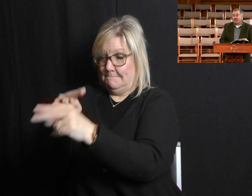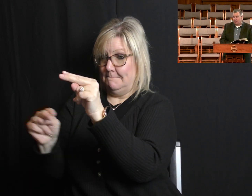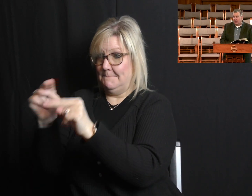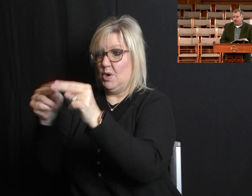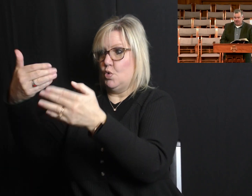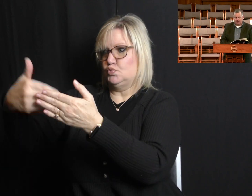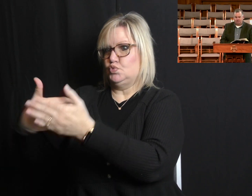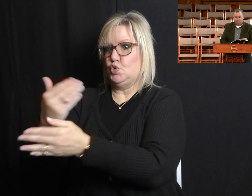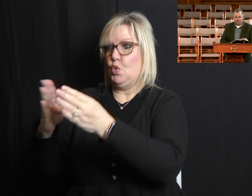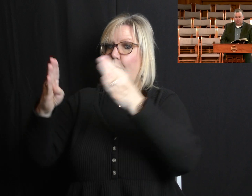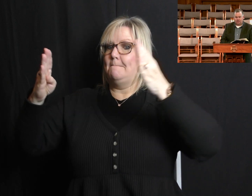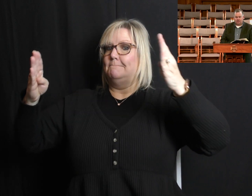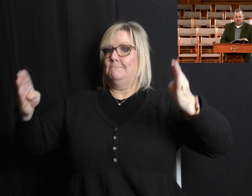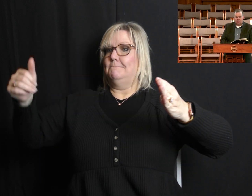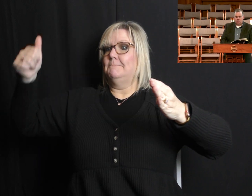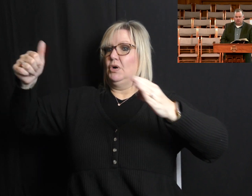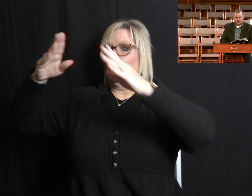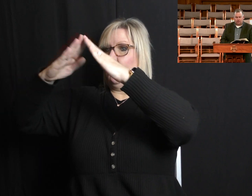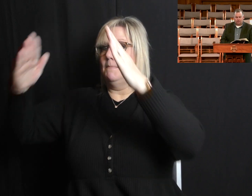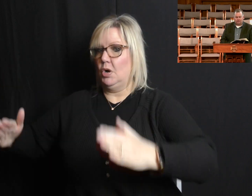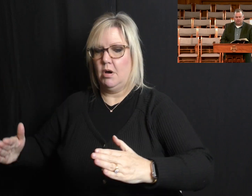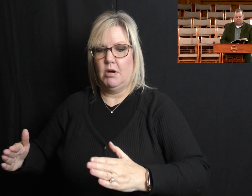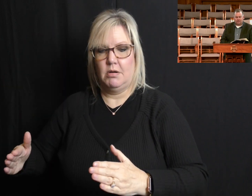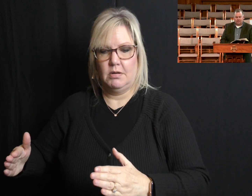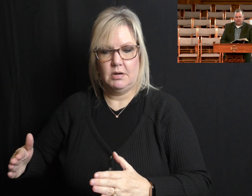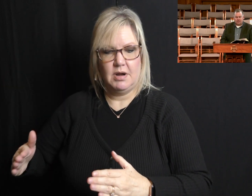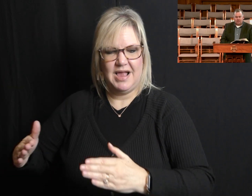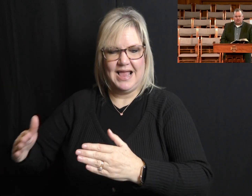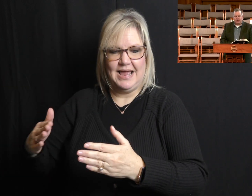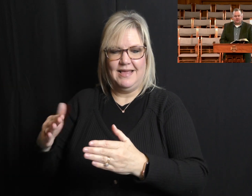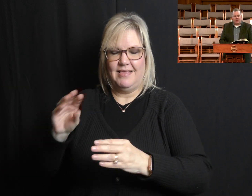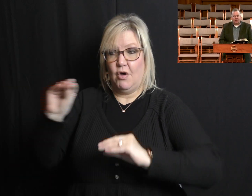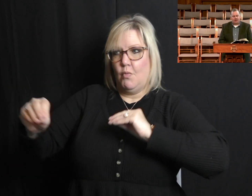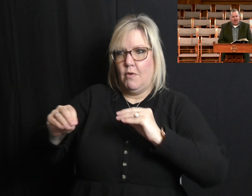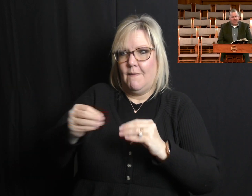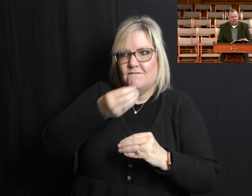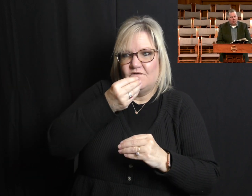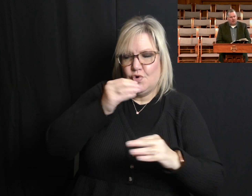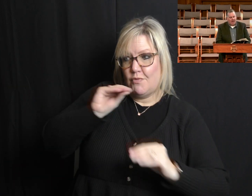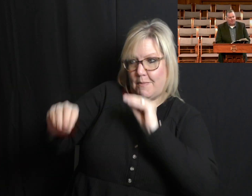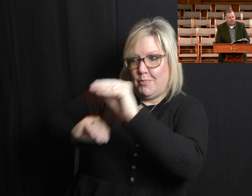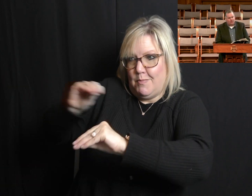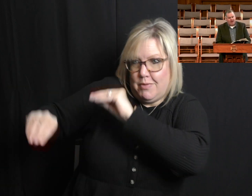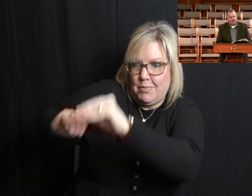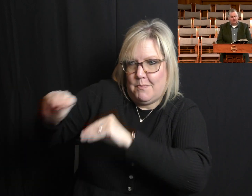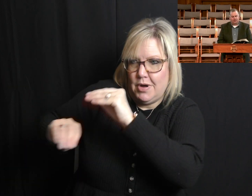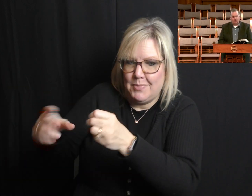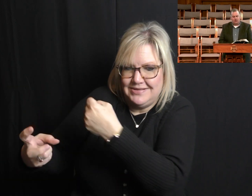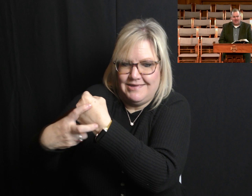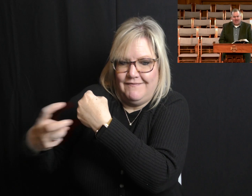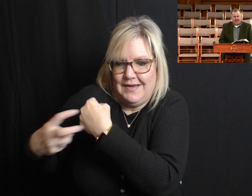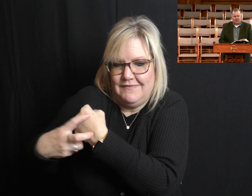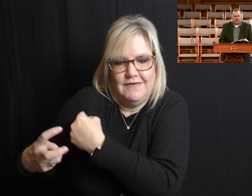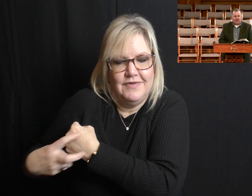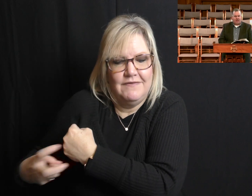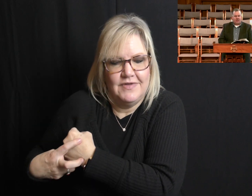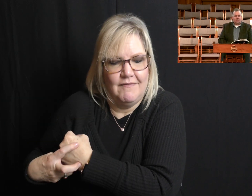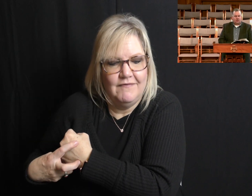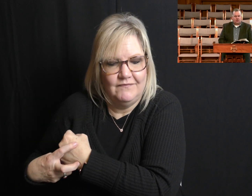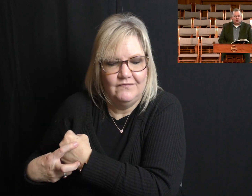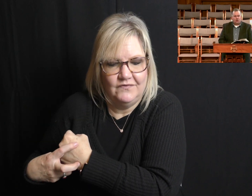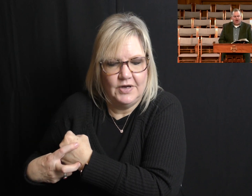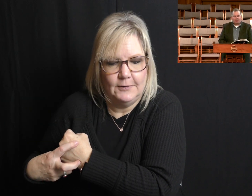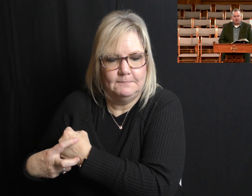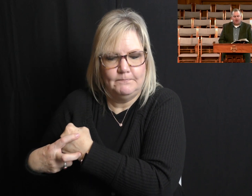But God said to him, you fool, this very night your life is demanded of you, and the